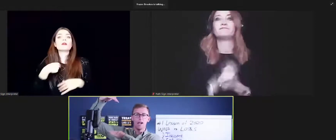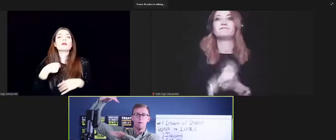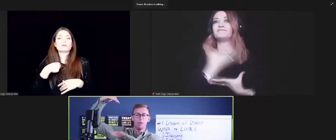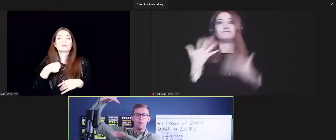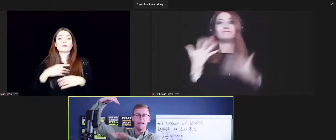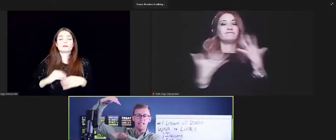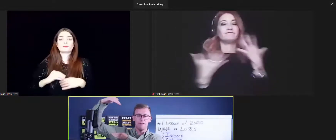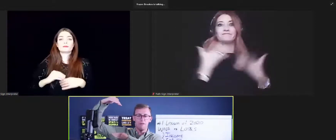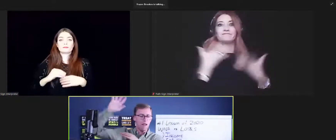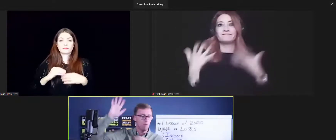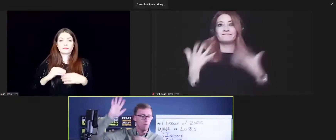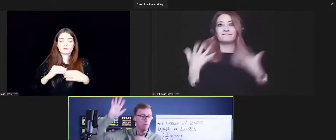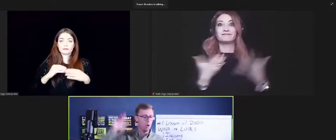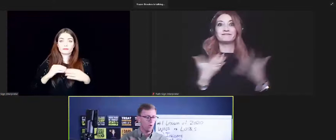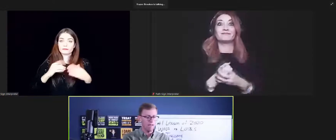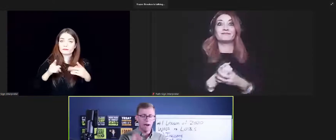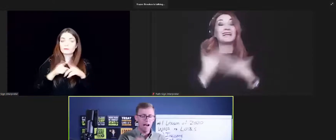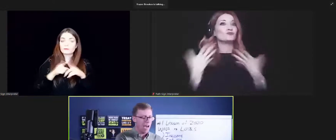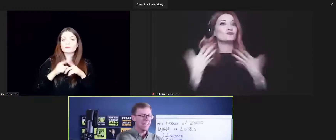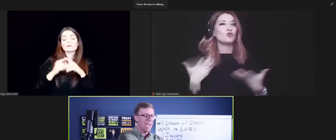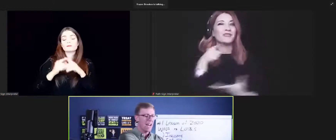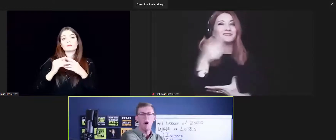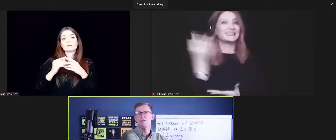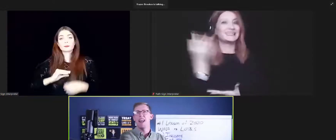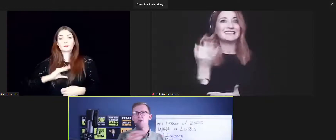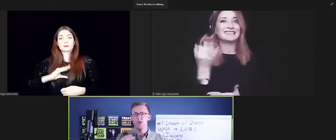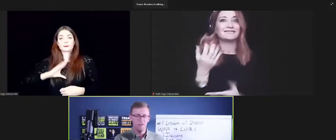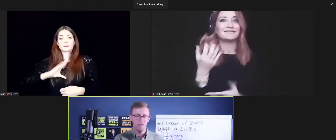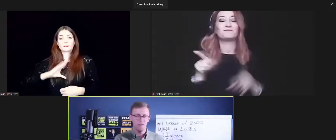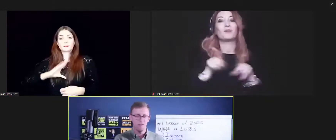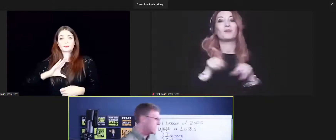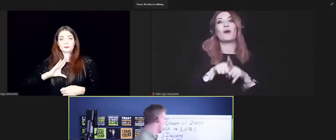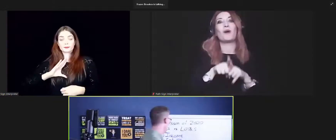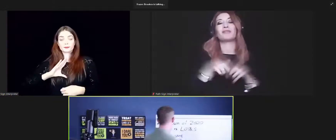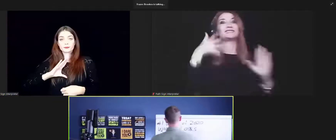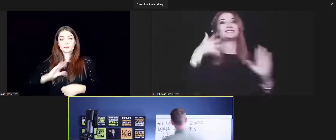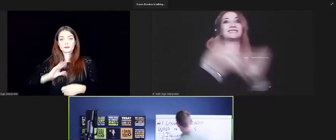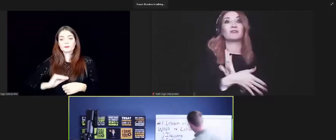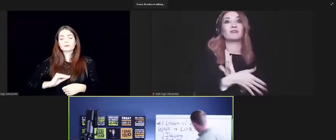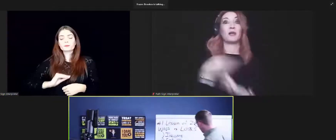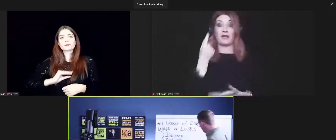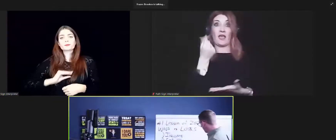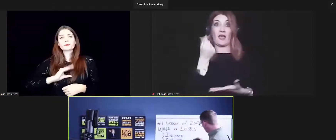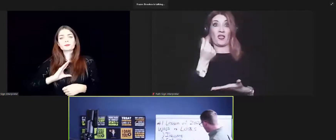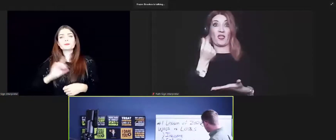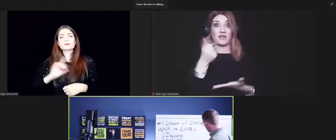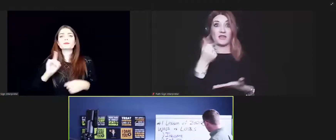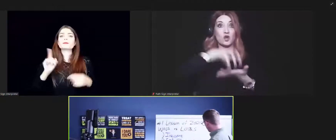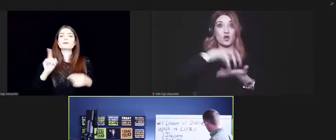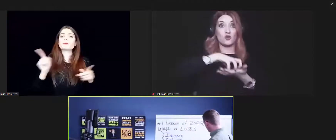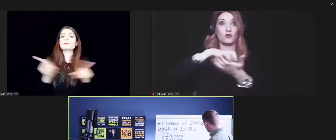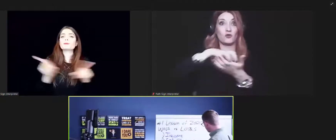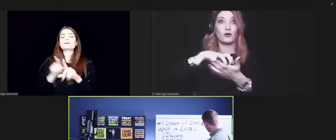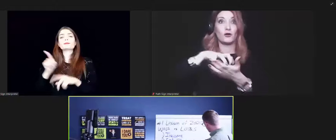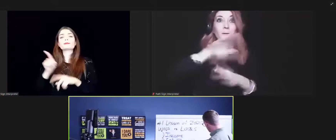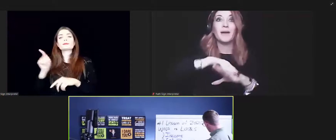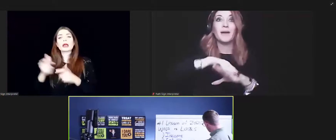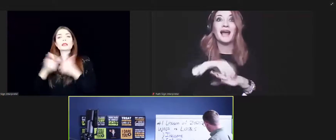a completely different rate. What do I mean by that? And again, I'm not a financial advisor, but if